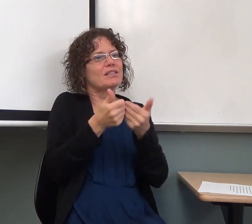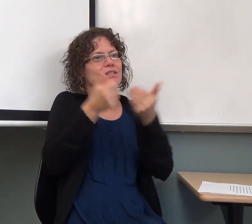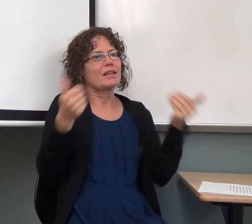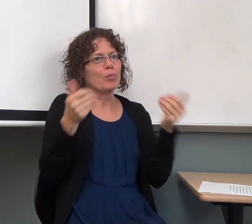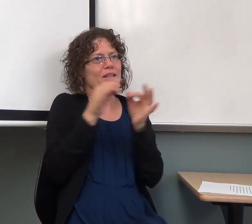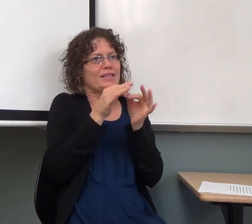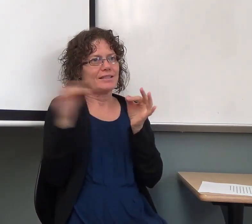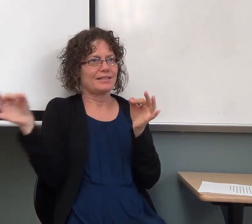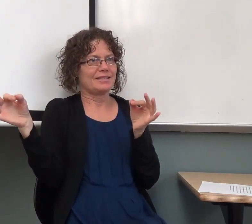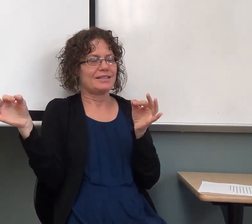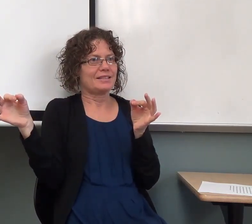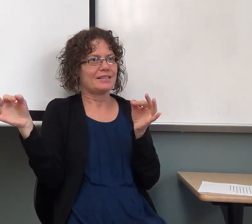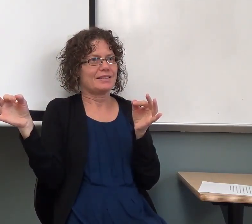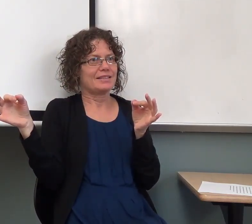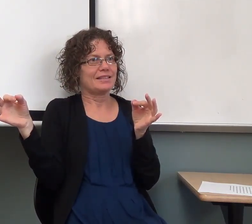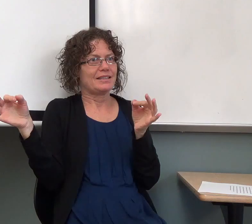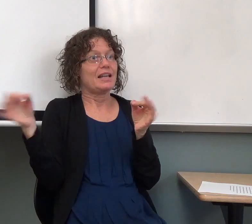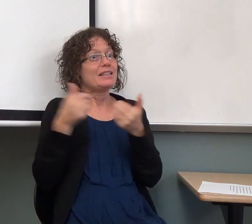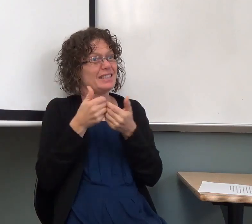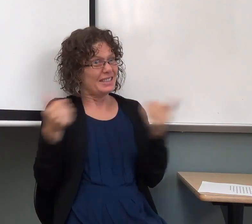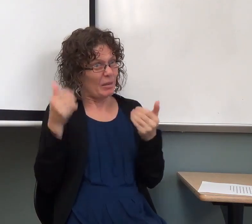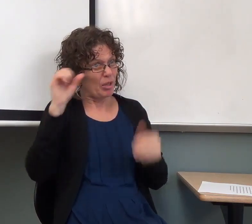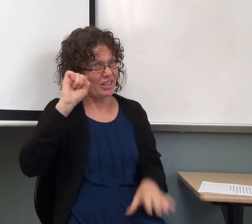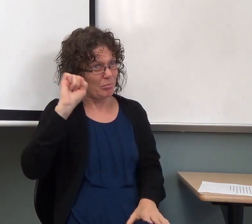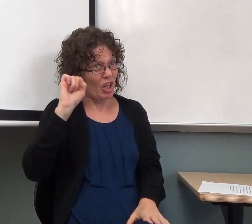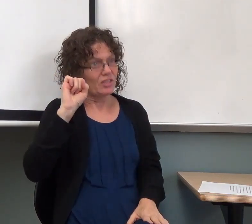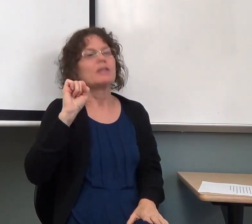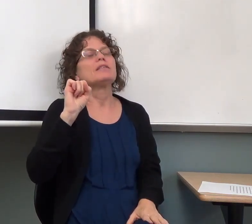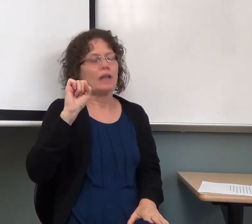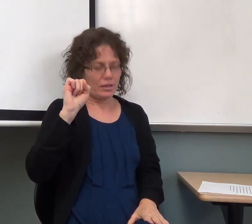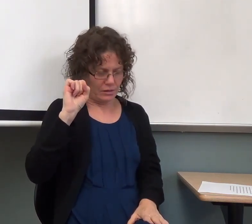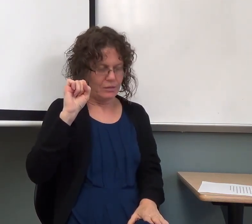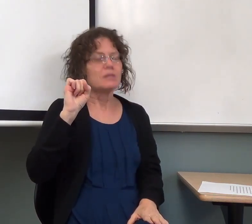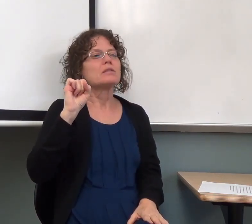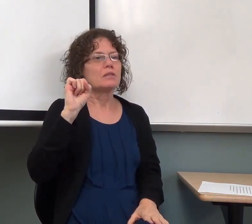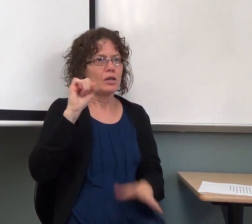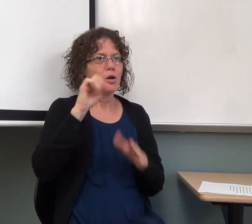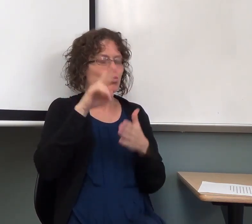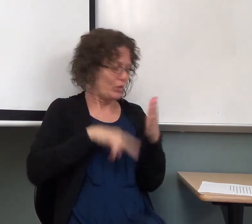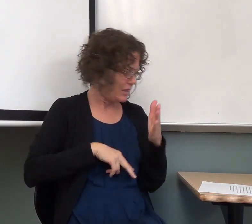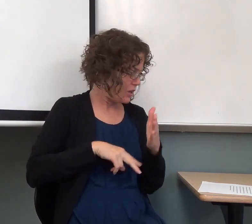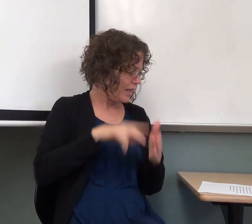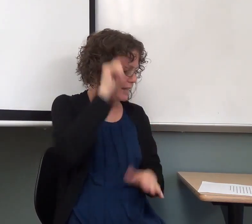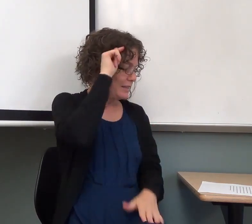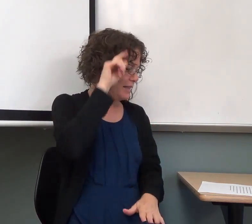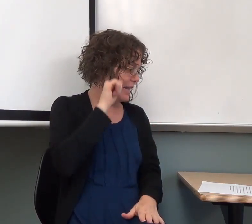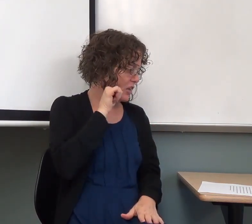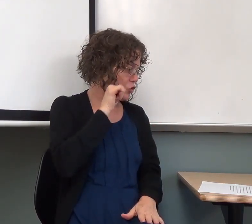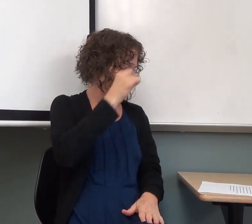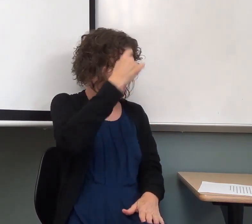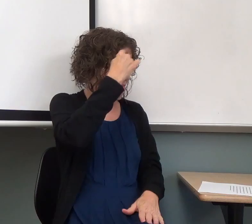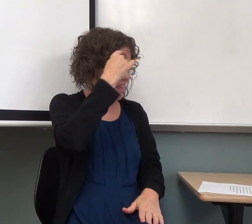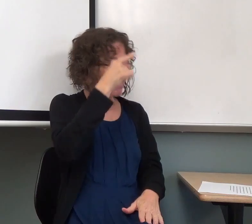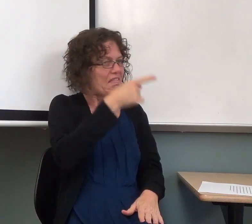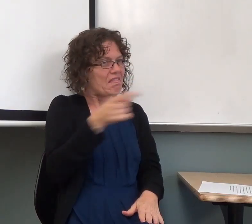Does that sentence have a separate subject? Yes. Yes. And let's read that sentence. Teenagers think they will become NBA